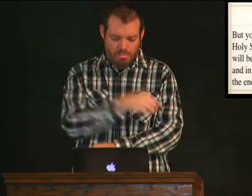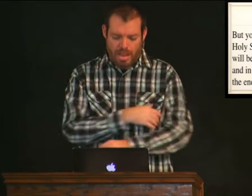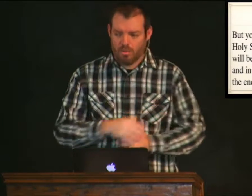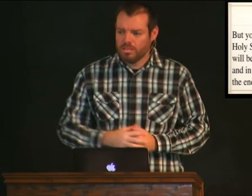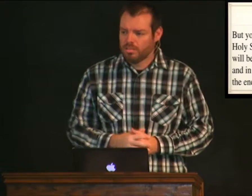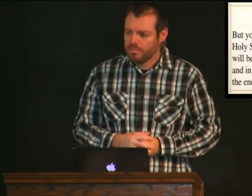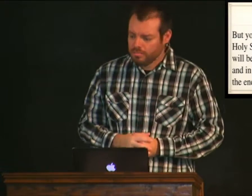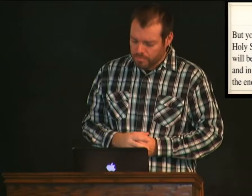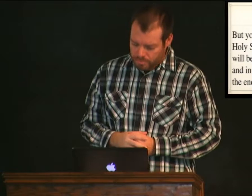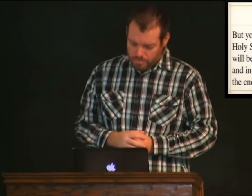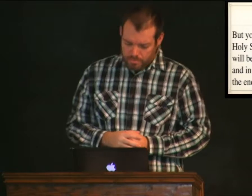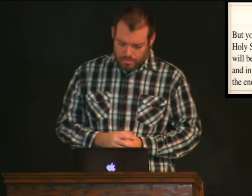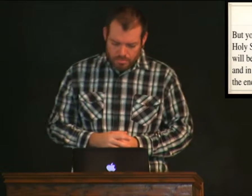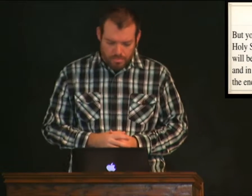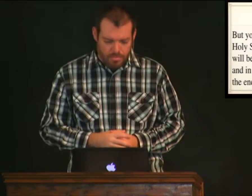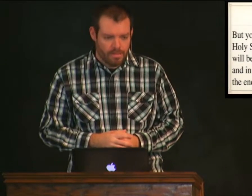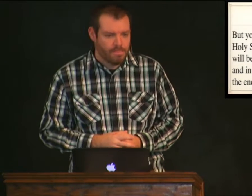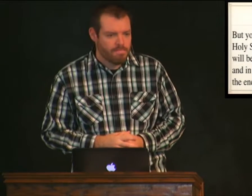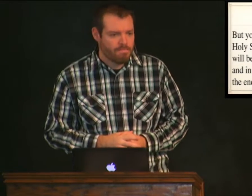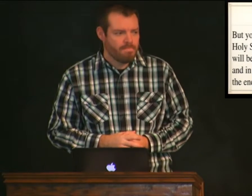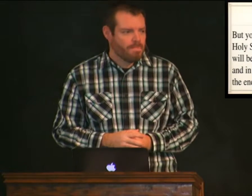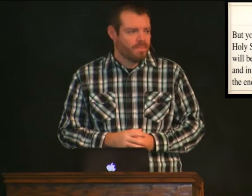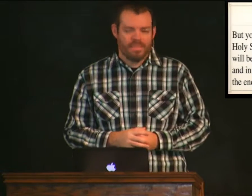They use this power.